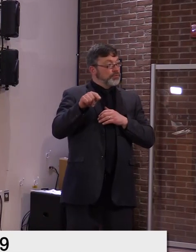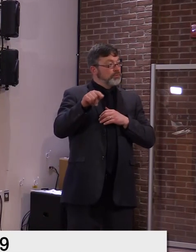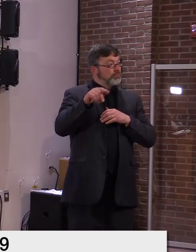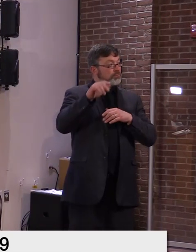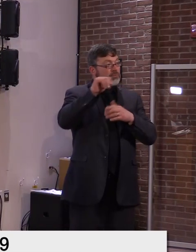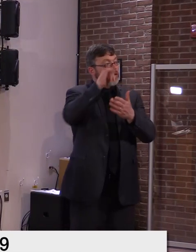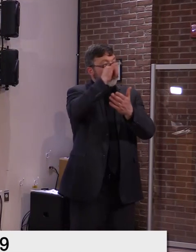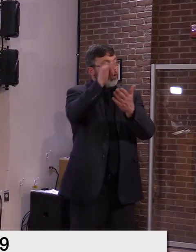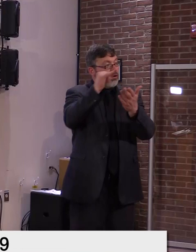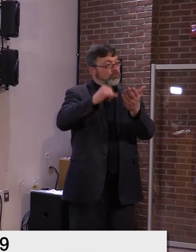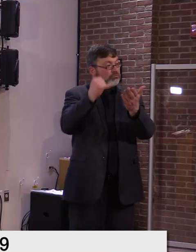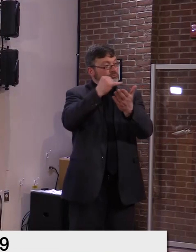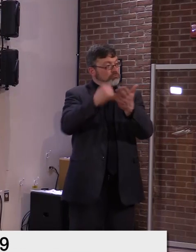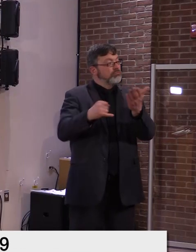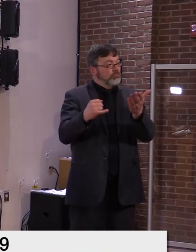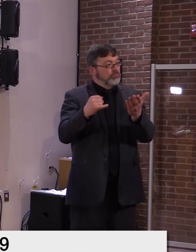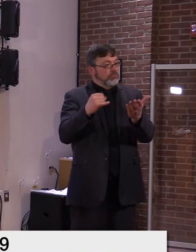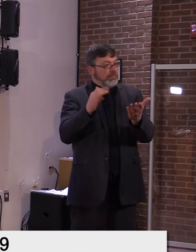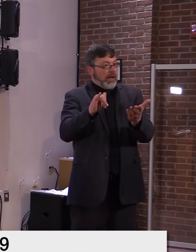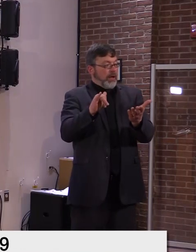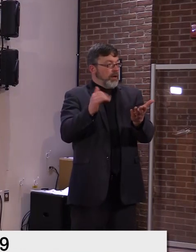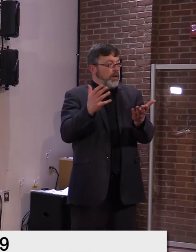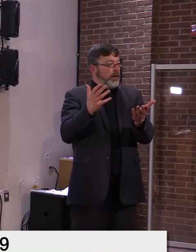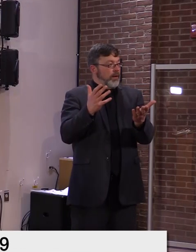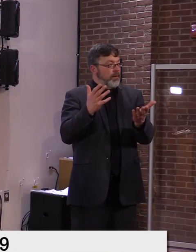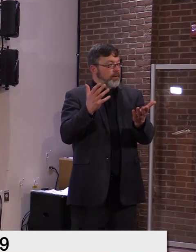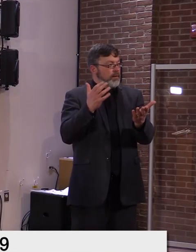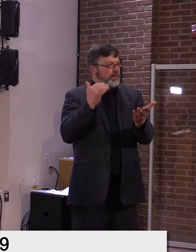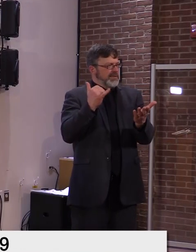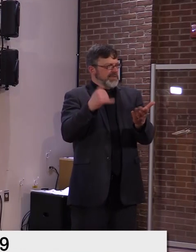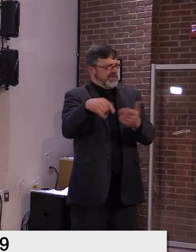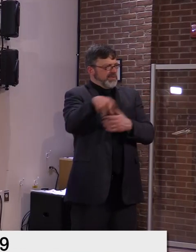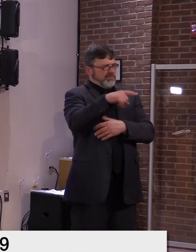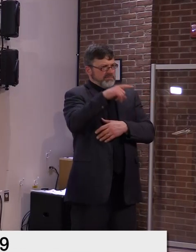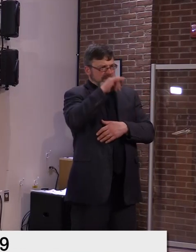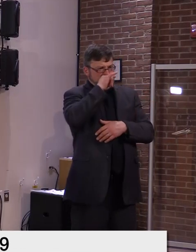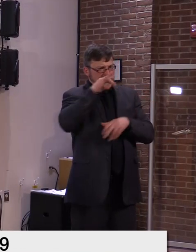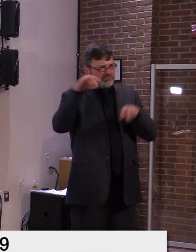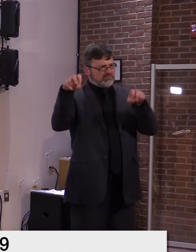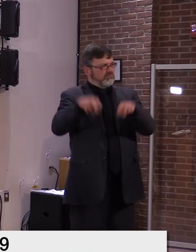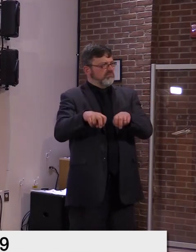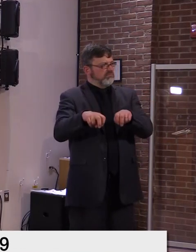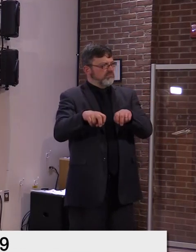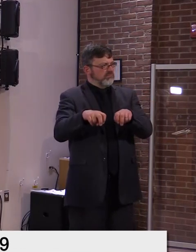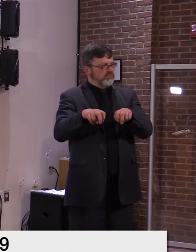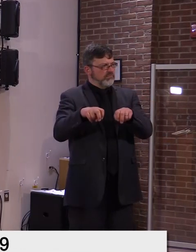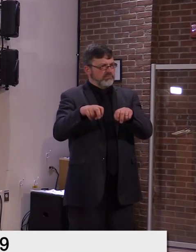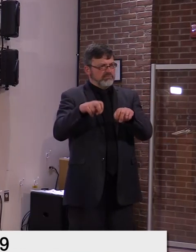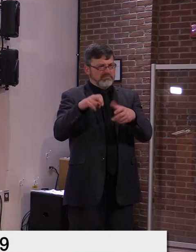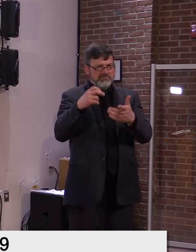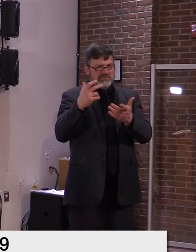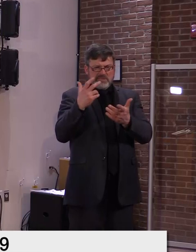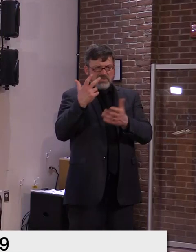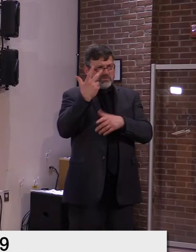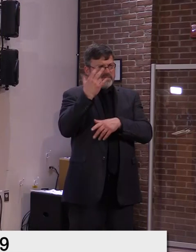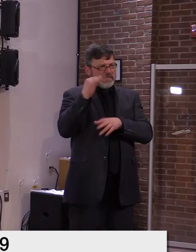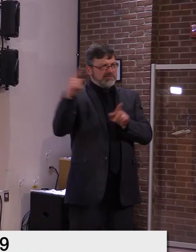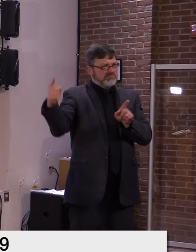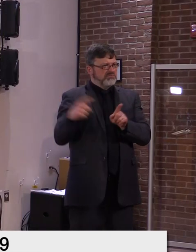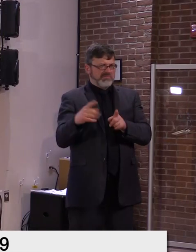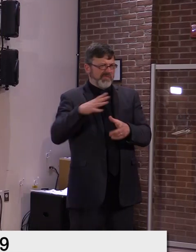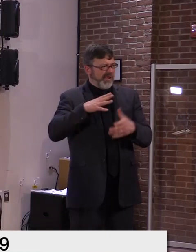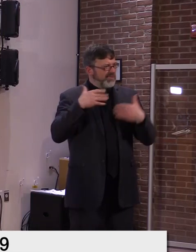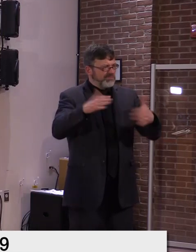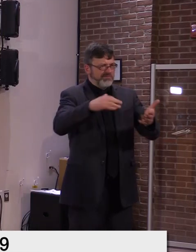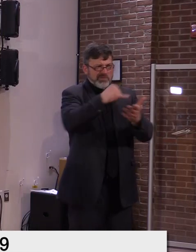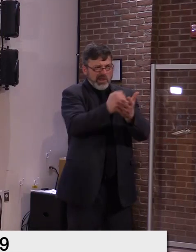that should actually allow some more flexibility in how students can access arts in the